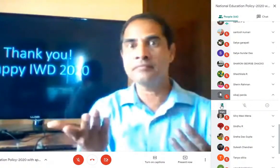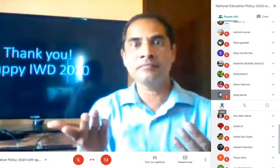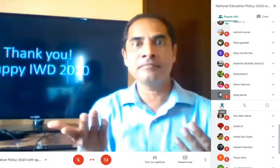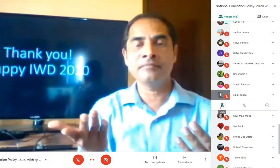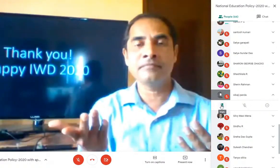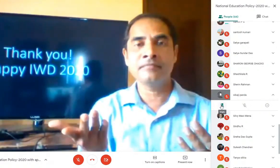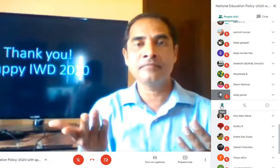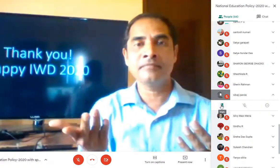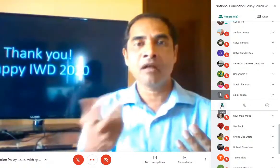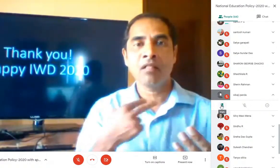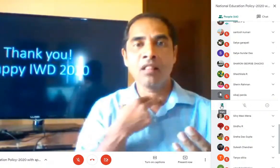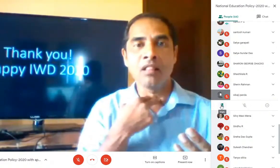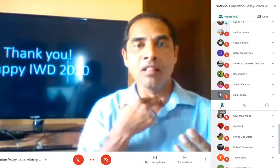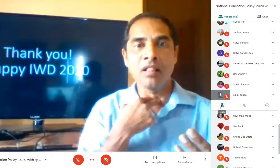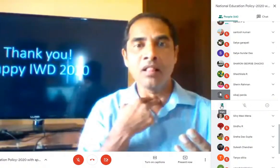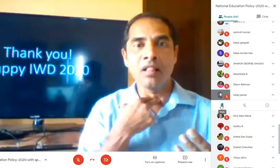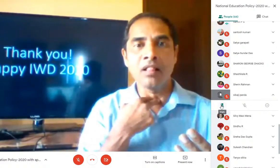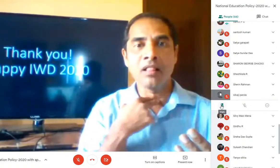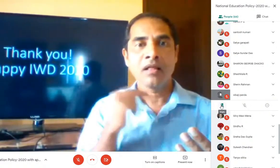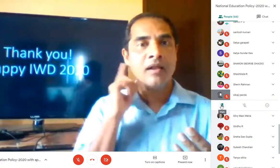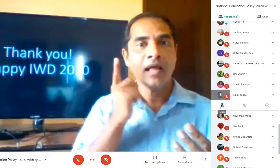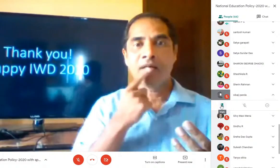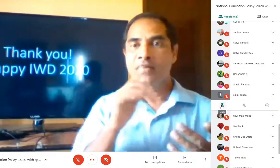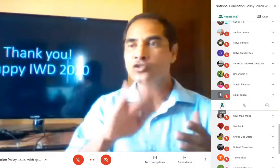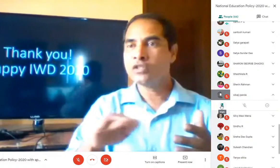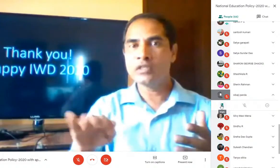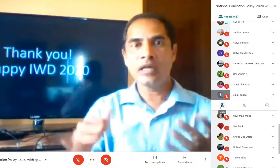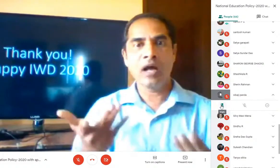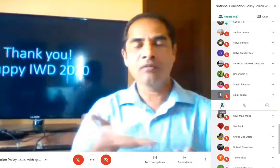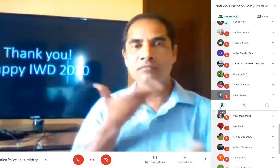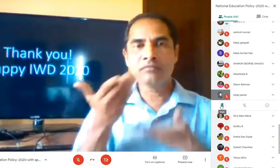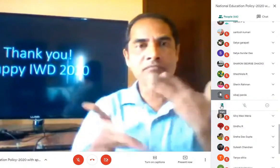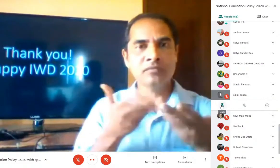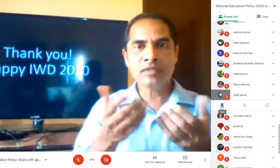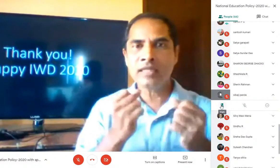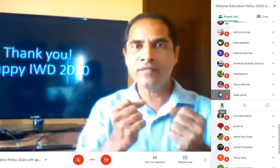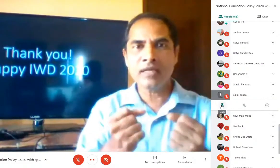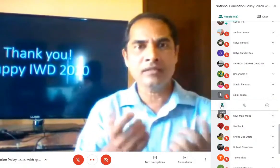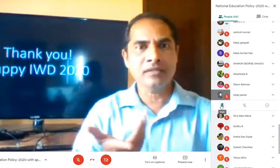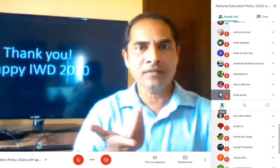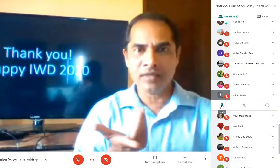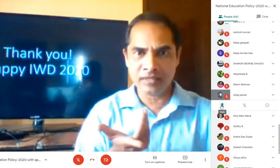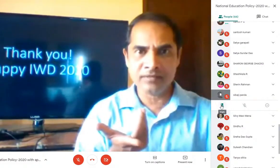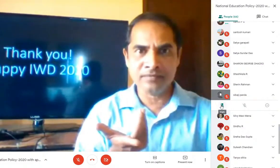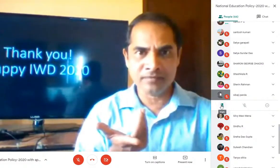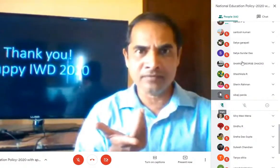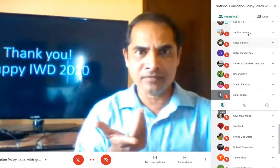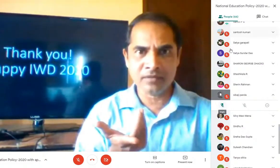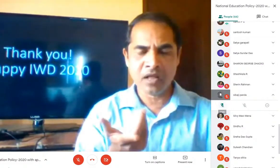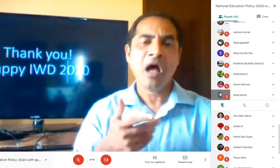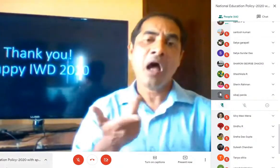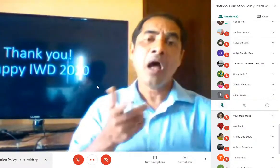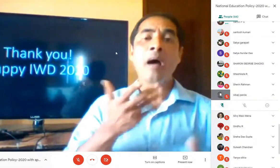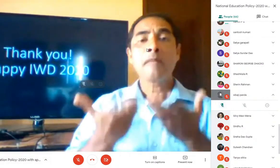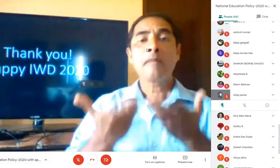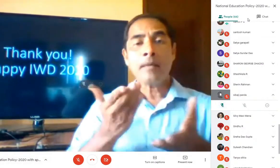everything is really in the NEP, but the COVID situation has really changed the problems. It's